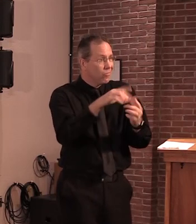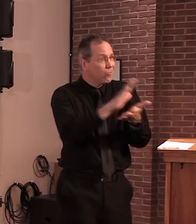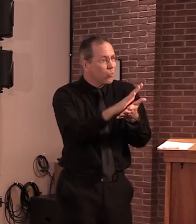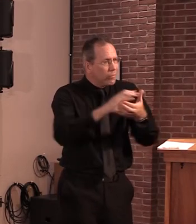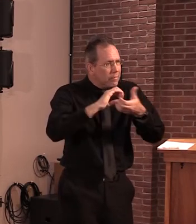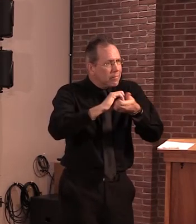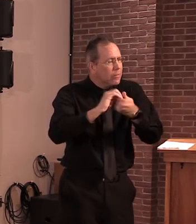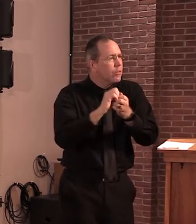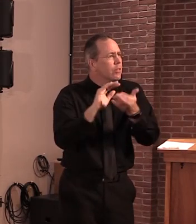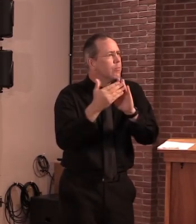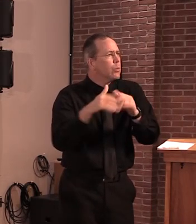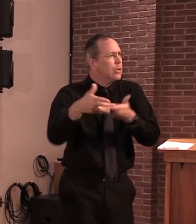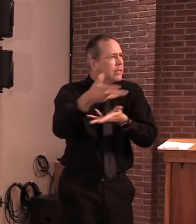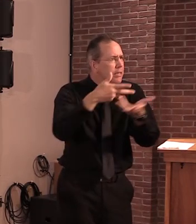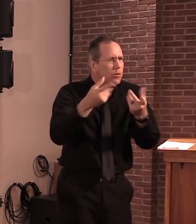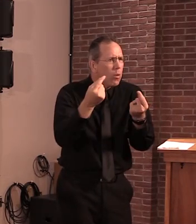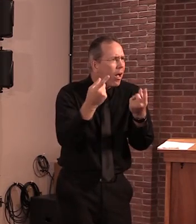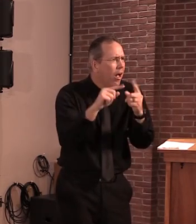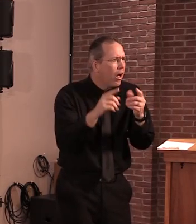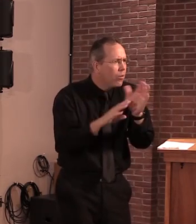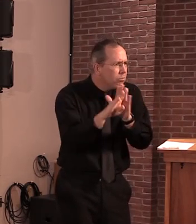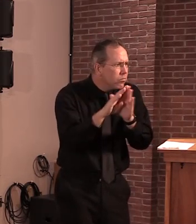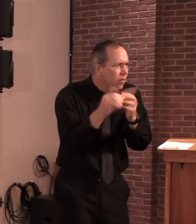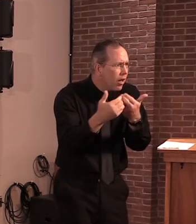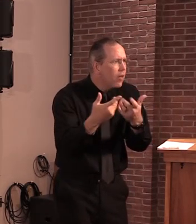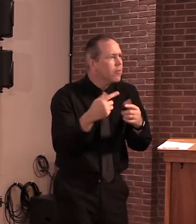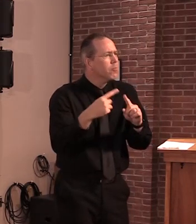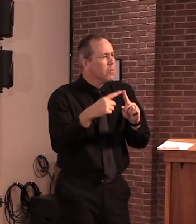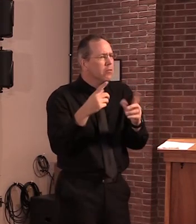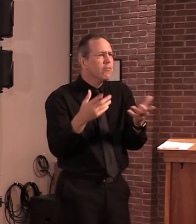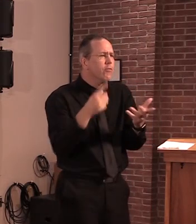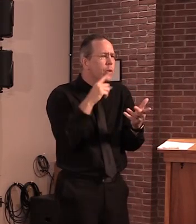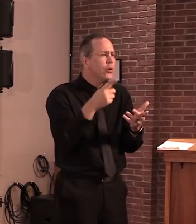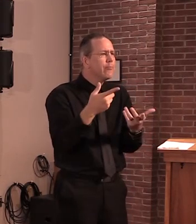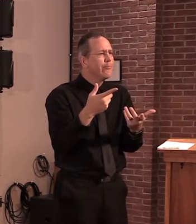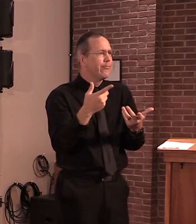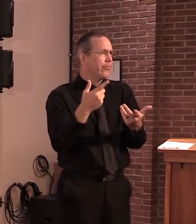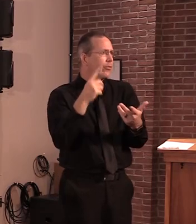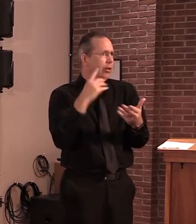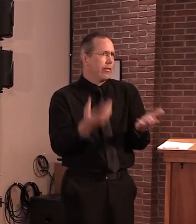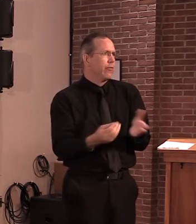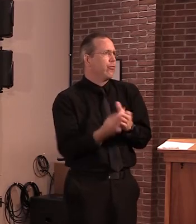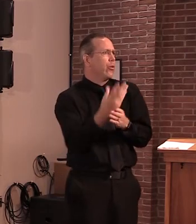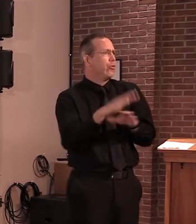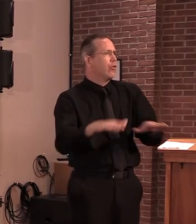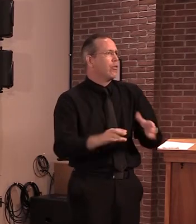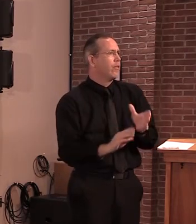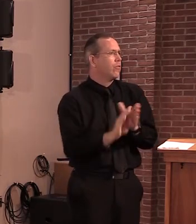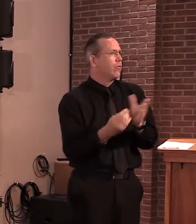and social development needs of students, but also just the vibrancy of our communities in general.